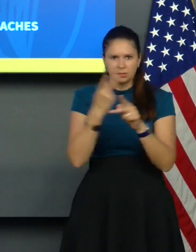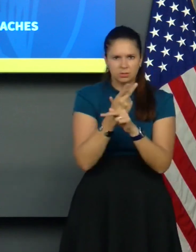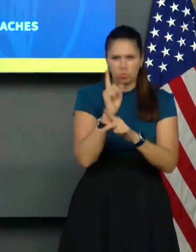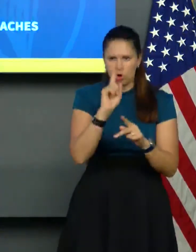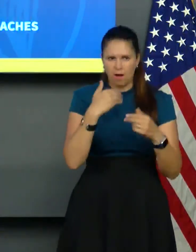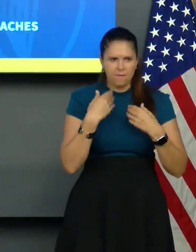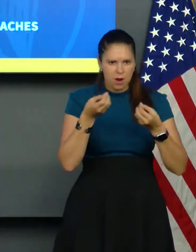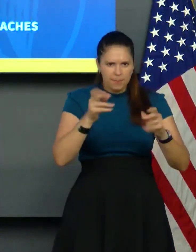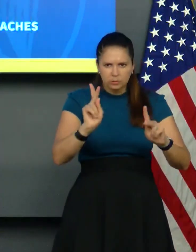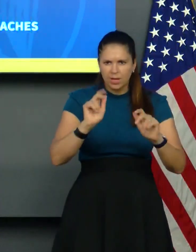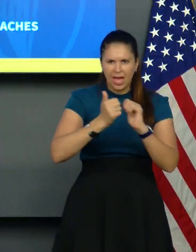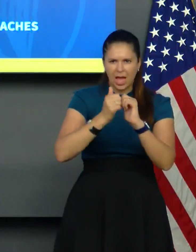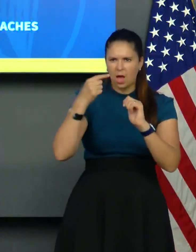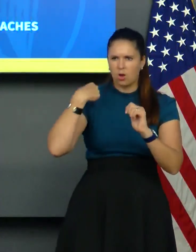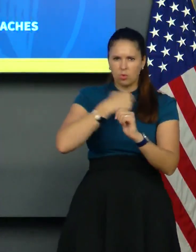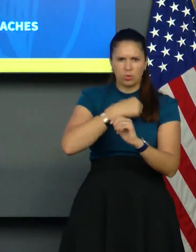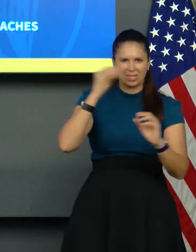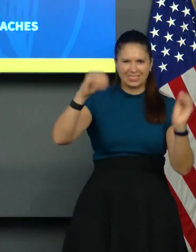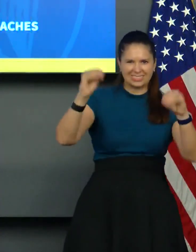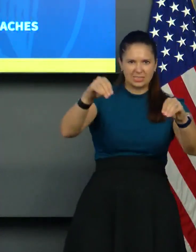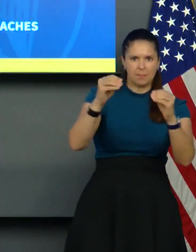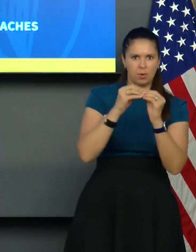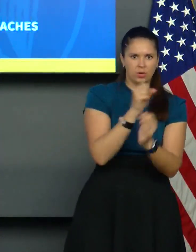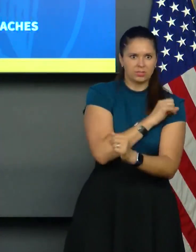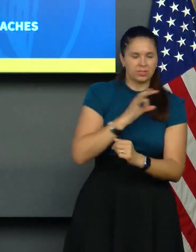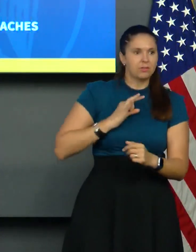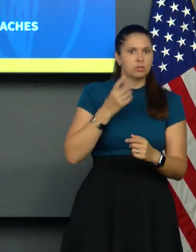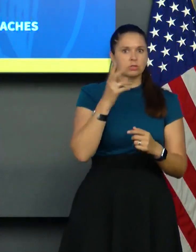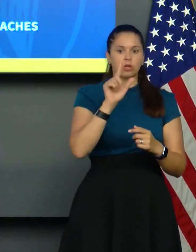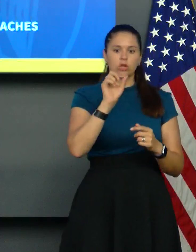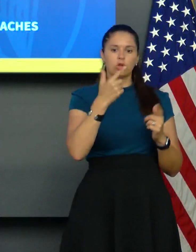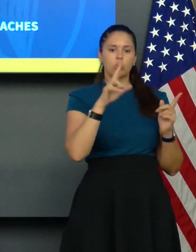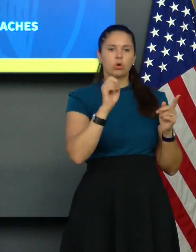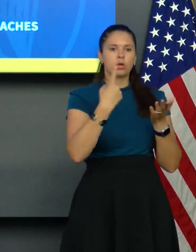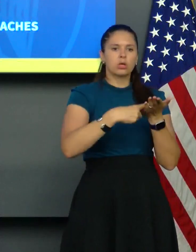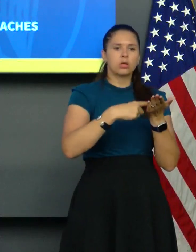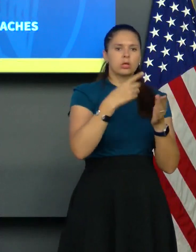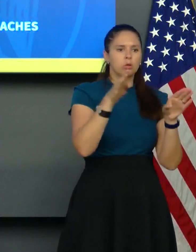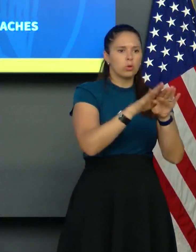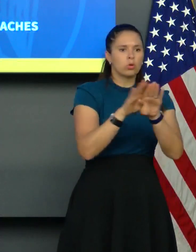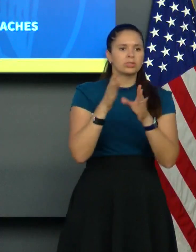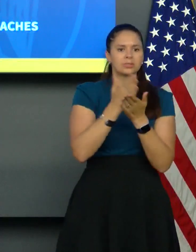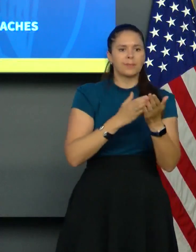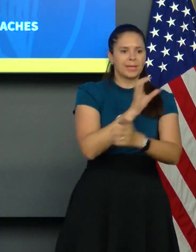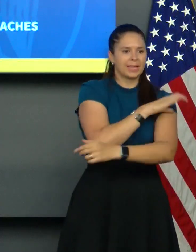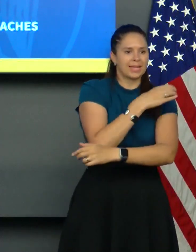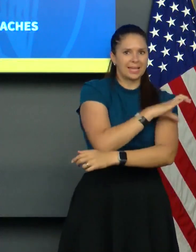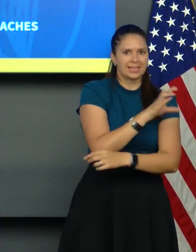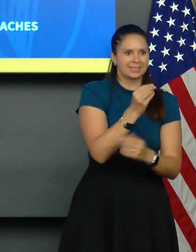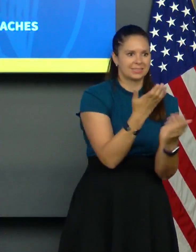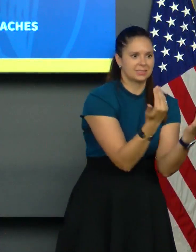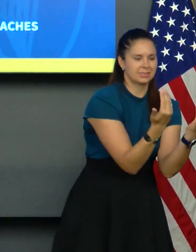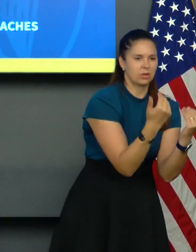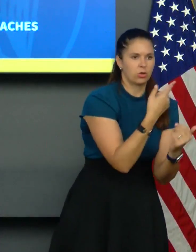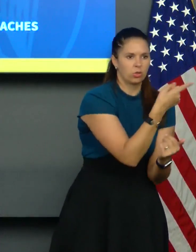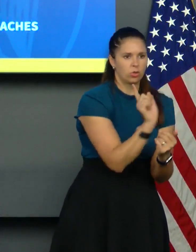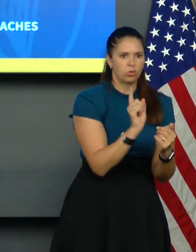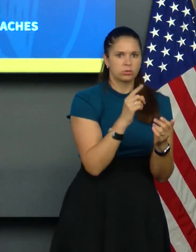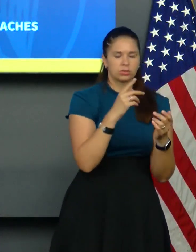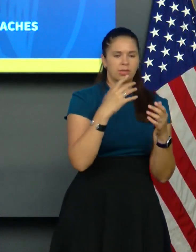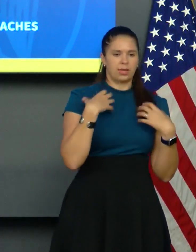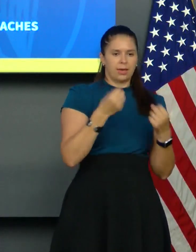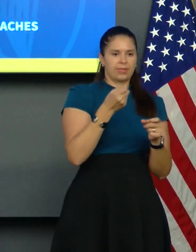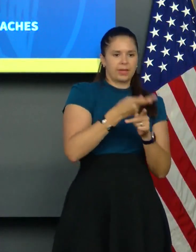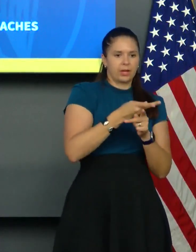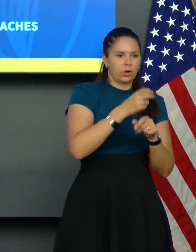are. How do we get more staff there? Dr. Logue talked about closing some clinics and bringing those healthcare professionals in